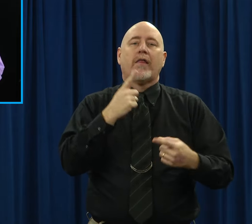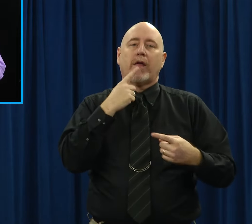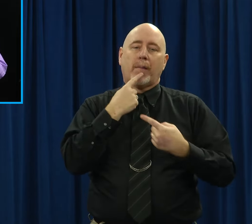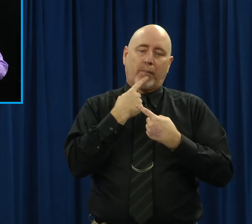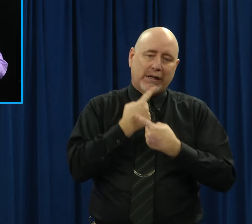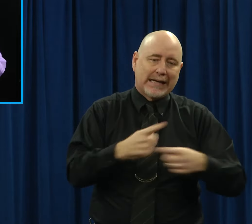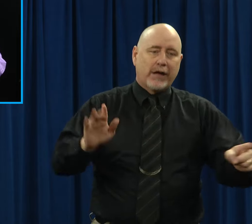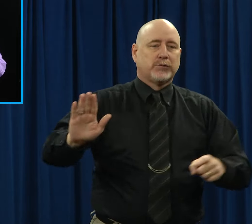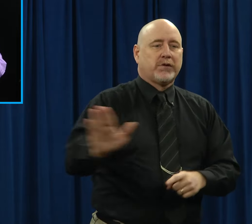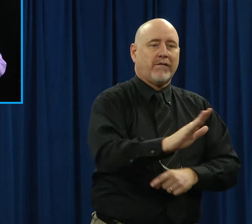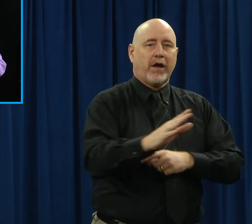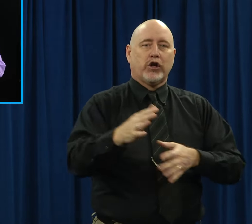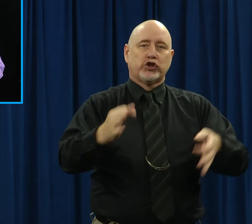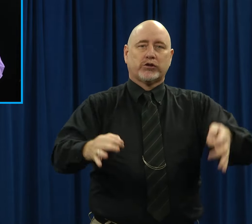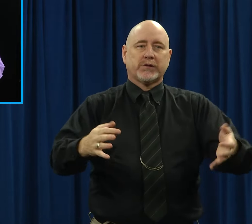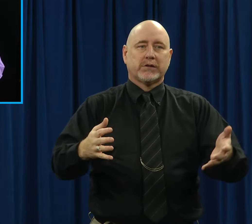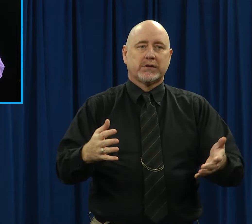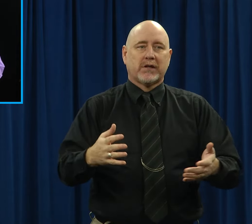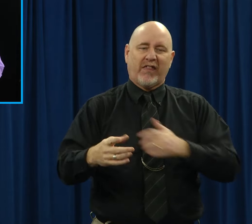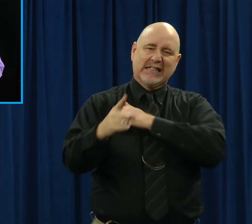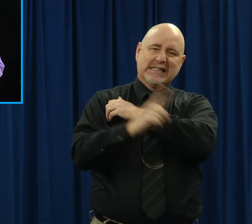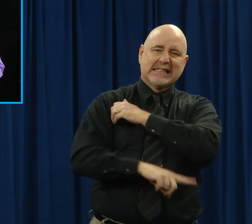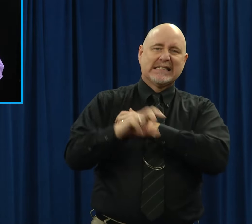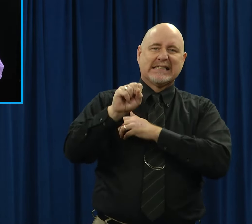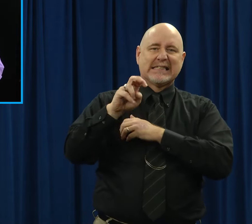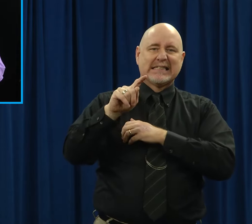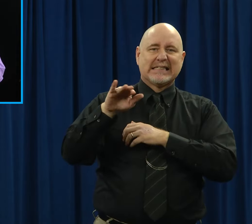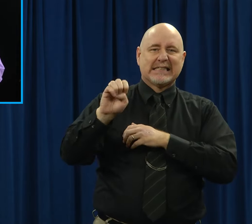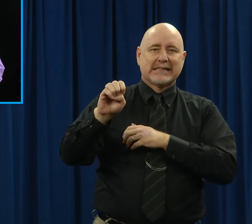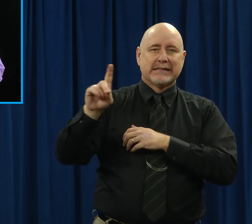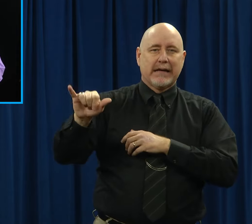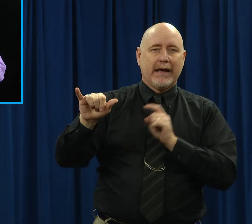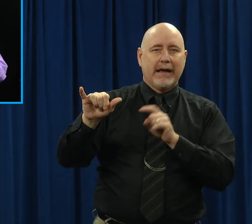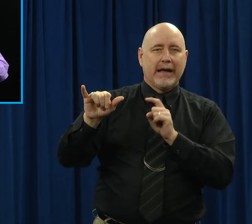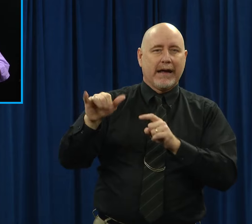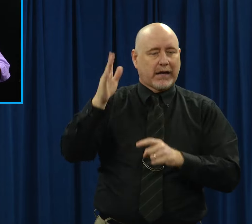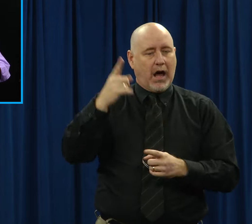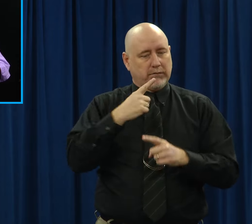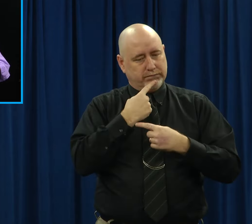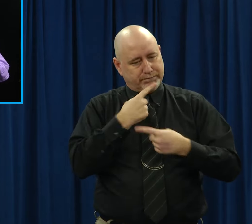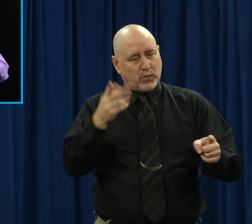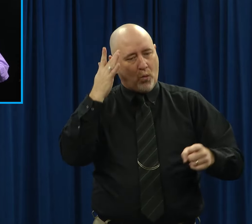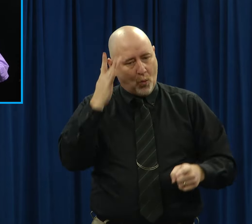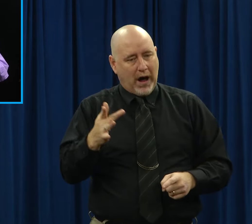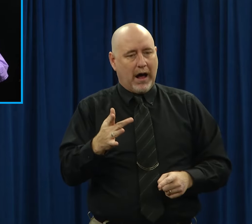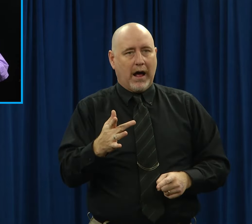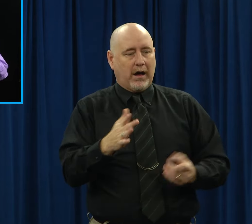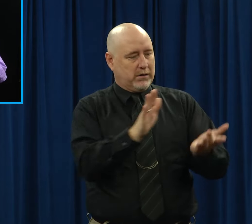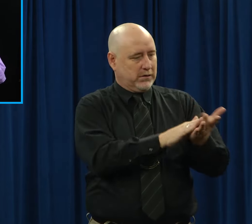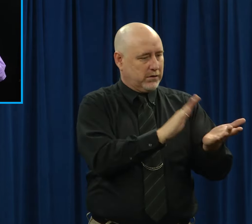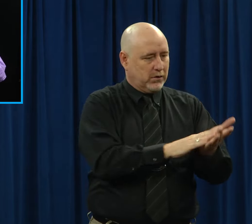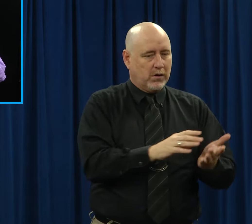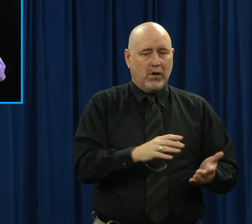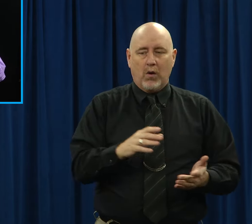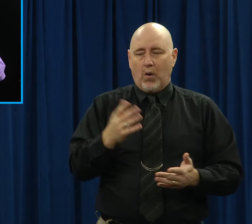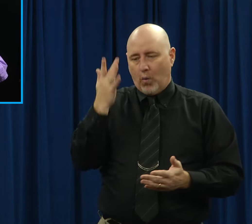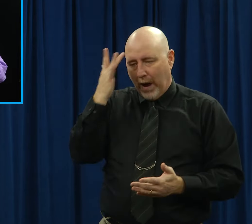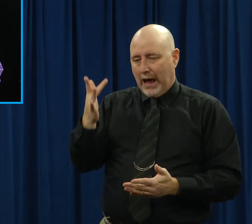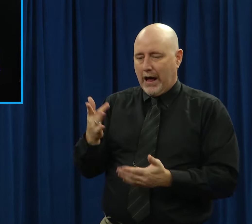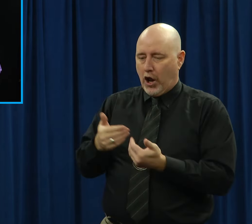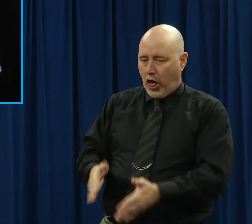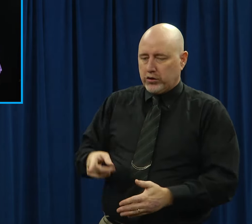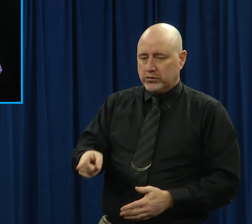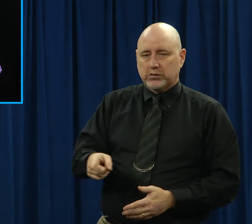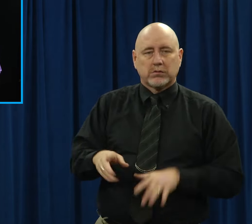it the pronouncement of Judgment Day. It's the sentencing day. It's the day that God states the reasons why you